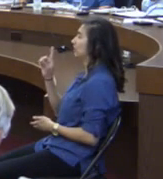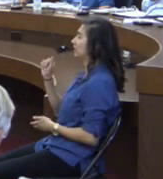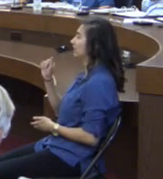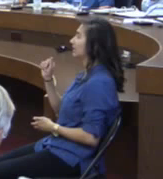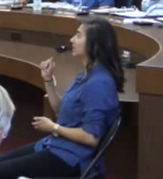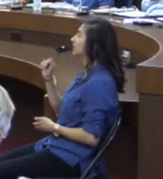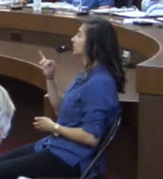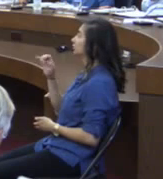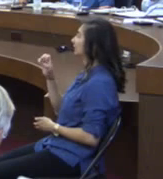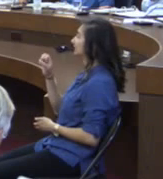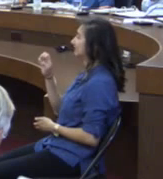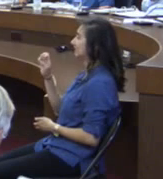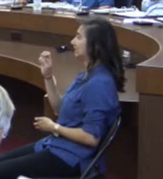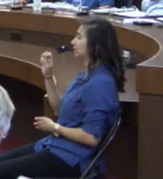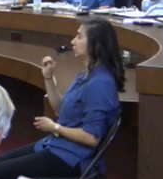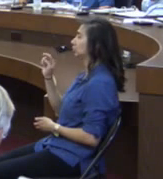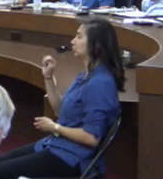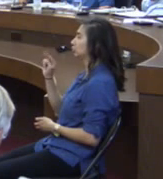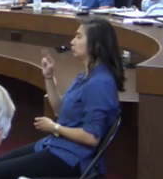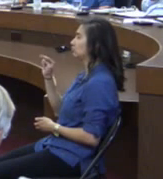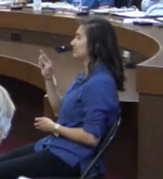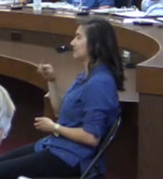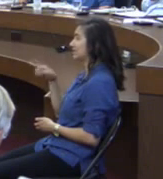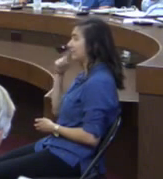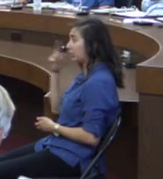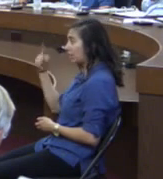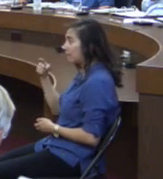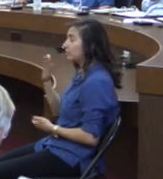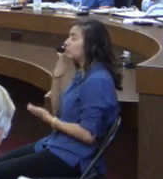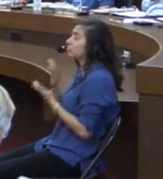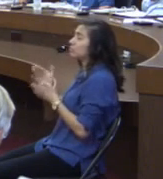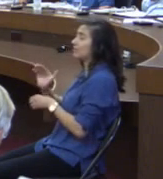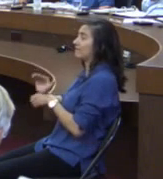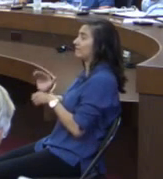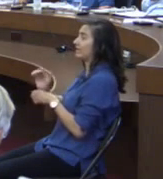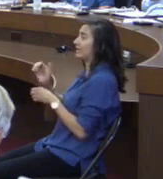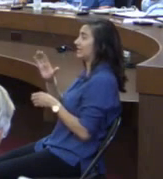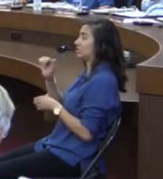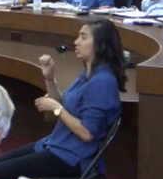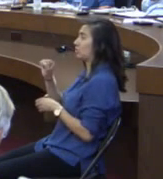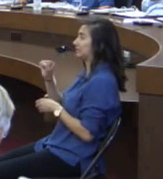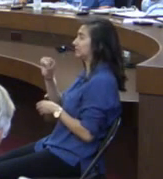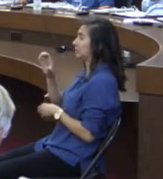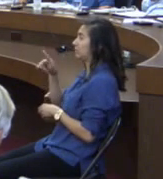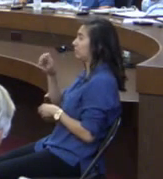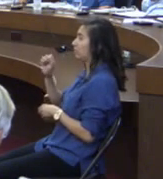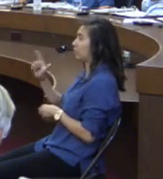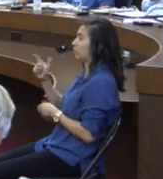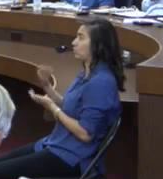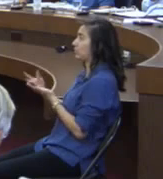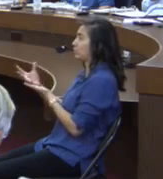Nunez for being there, and we had a great event that evening at the COS pool. We raised